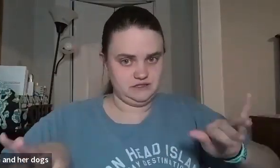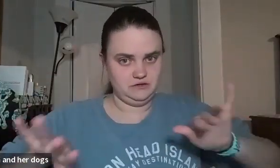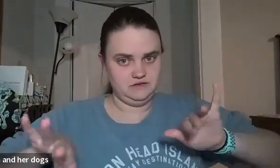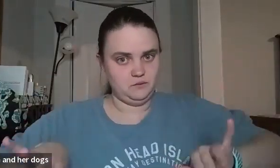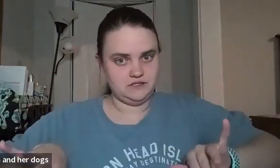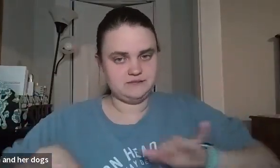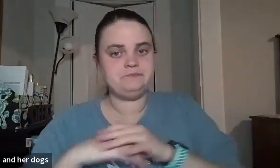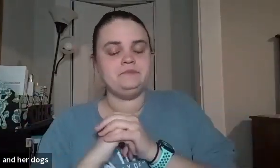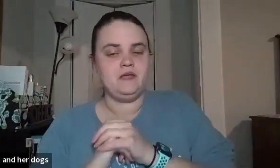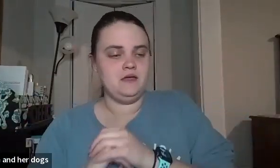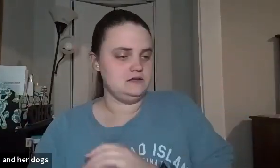They're different ones. So,